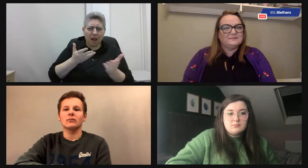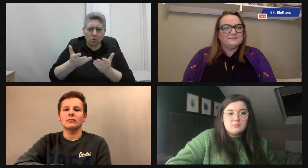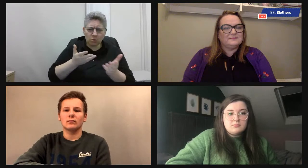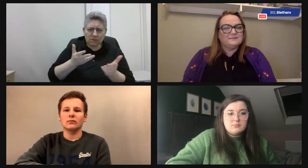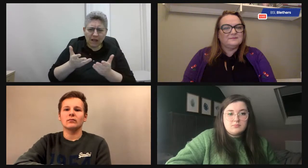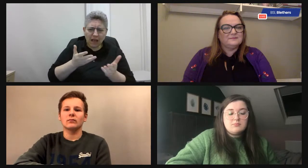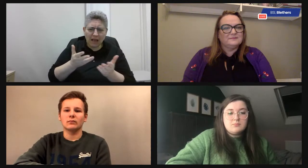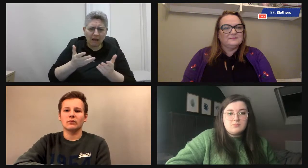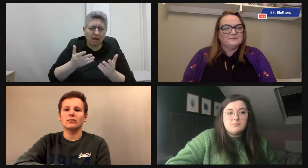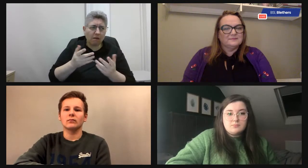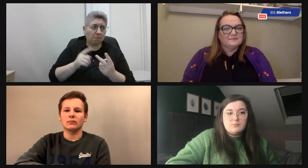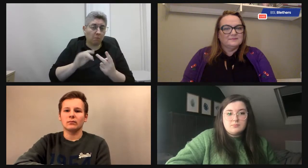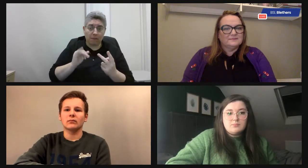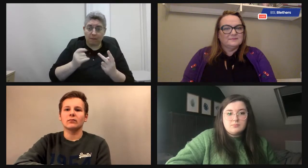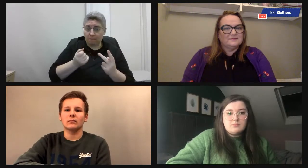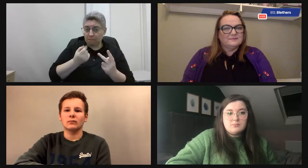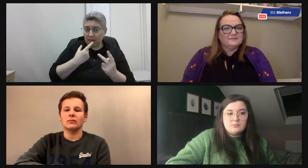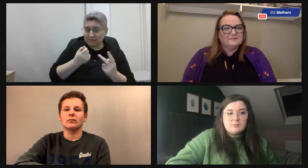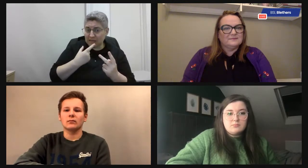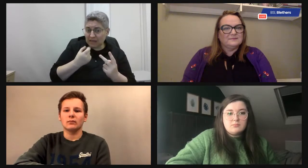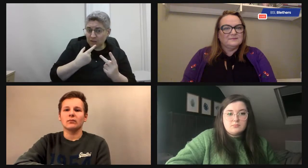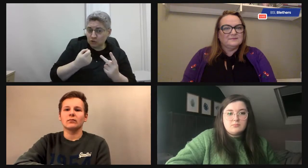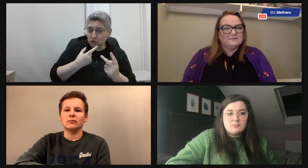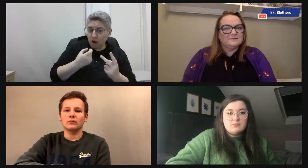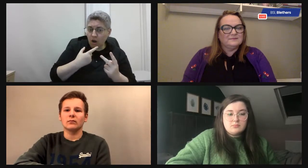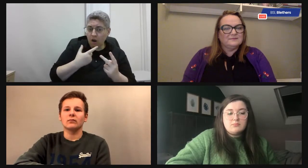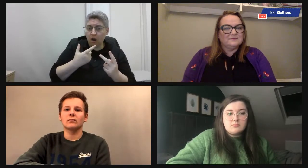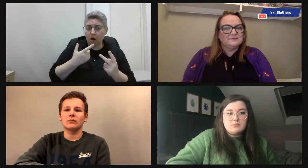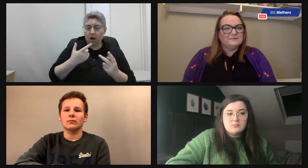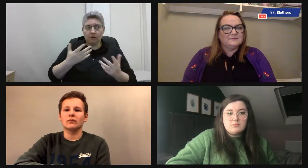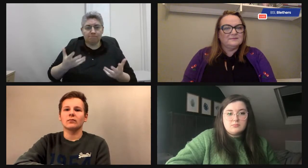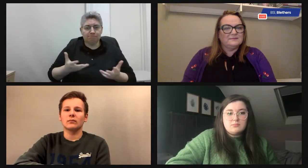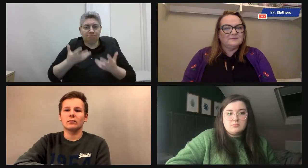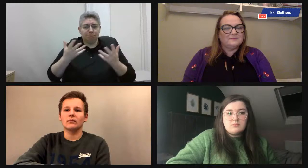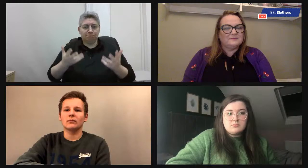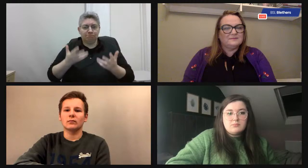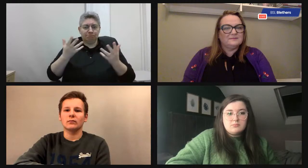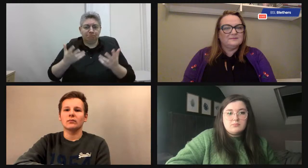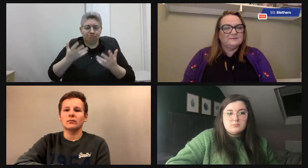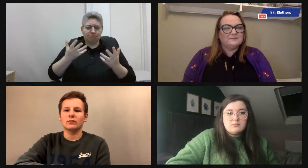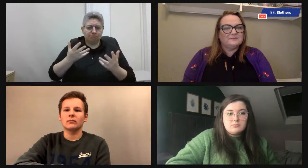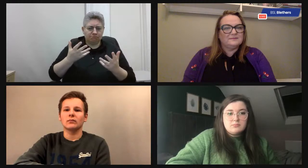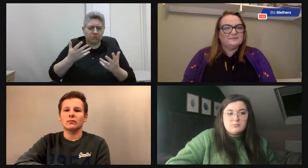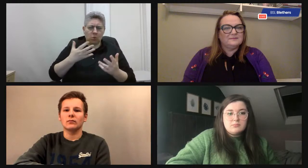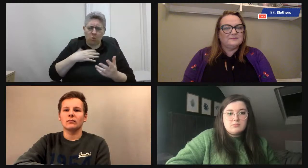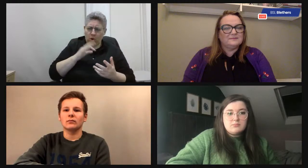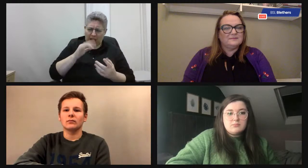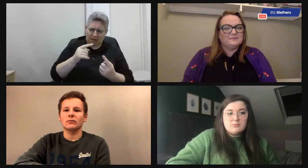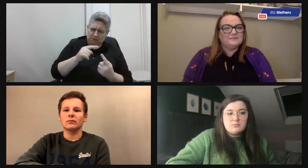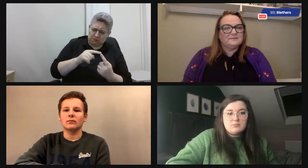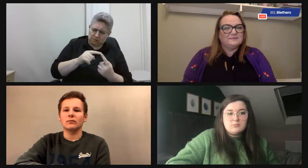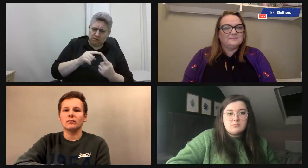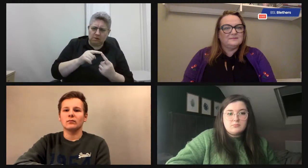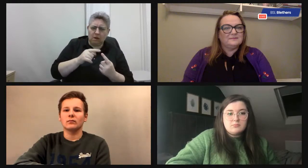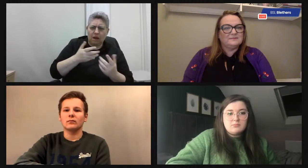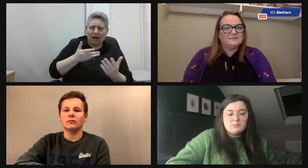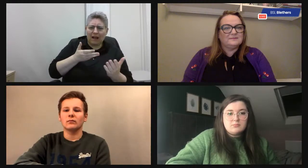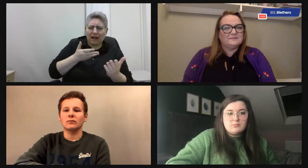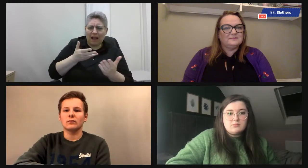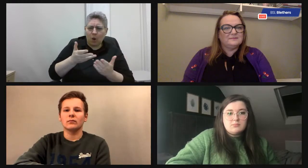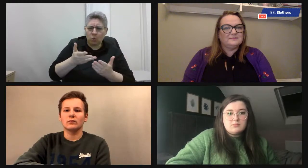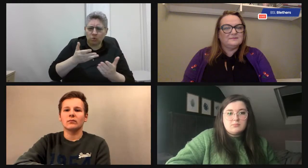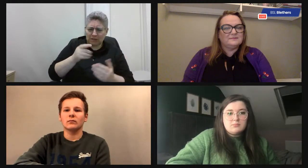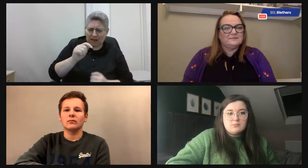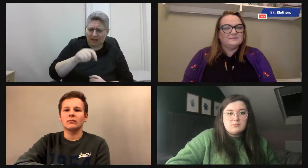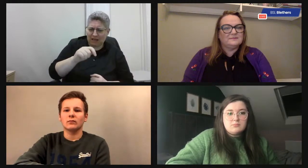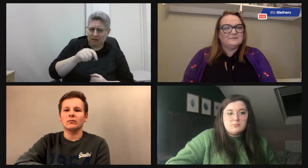presenting with mental health issues. So what kind of support might there be? Where do young people turn? Is that counselling? Is that